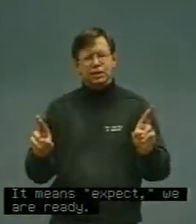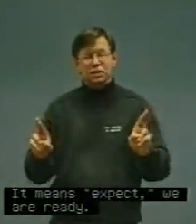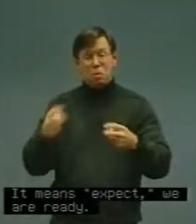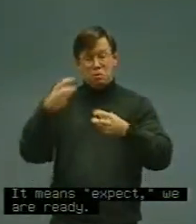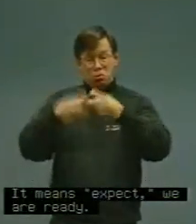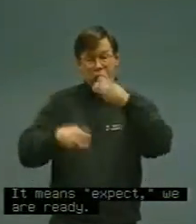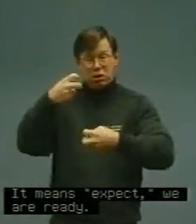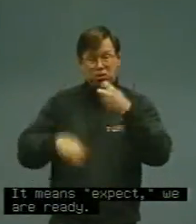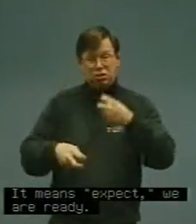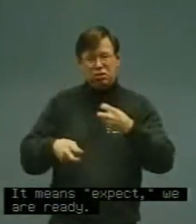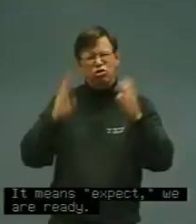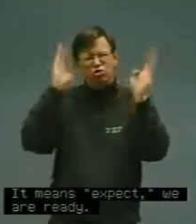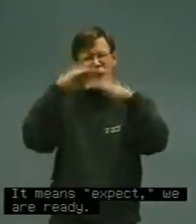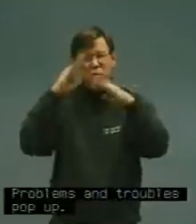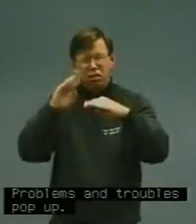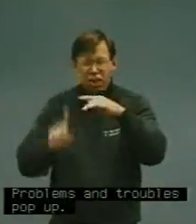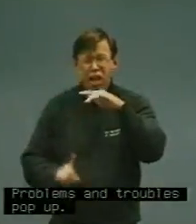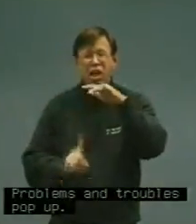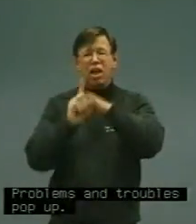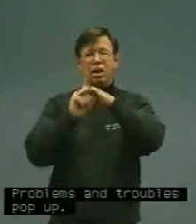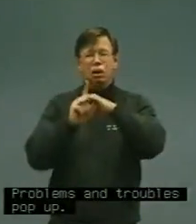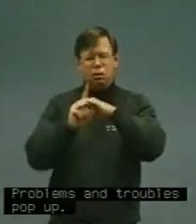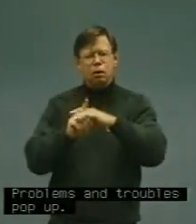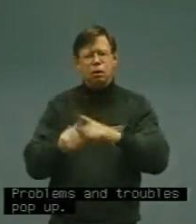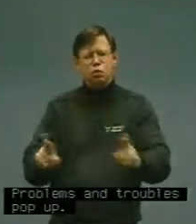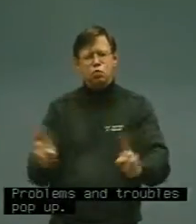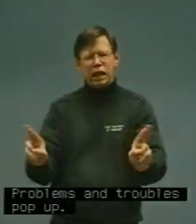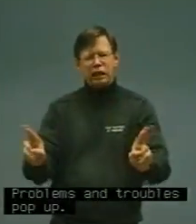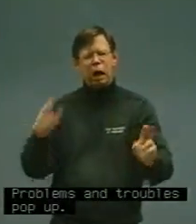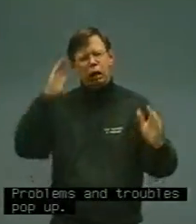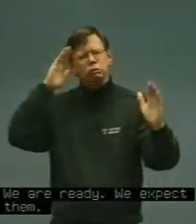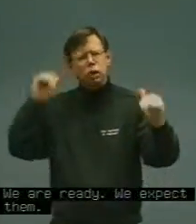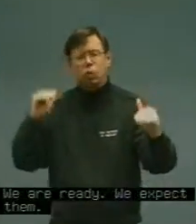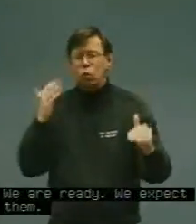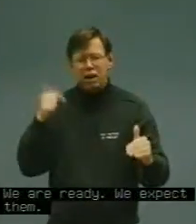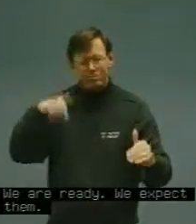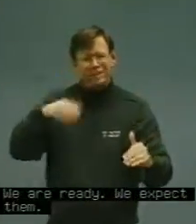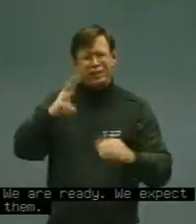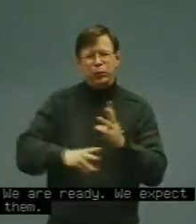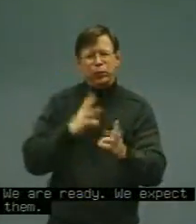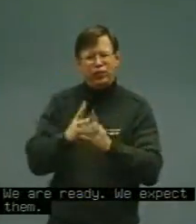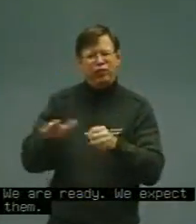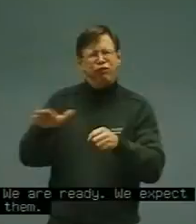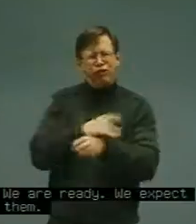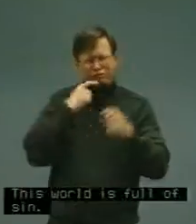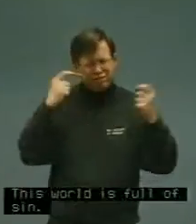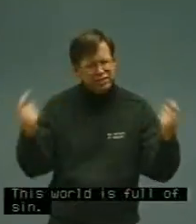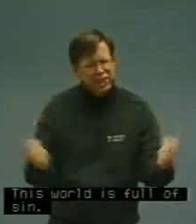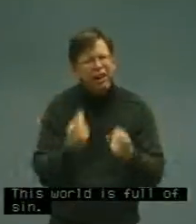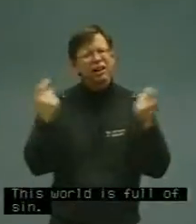It means expect. We are ready. Problems and troubles pop up. We are ready. We expect